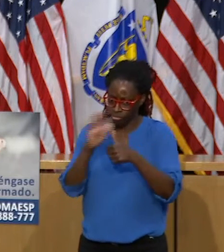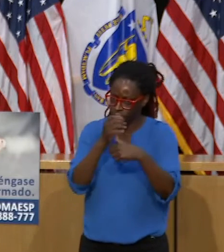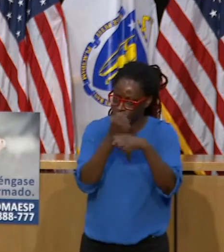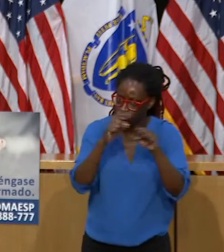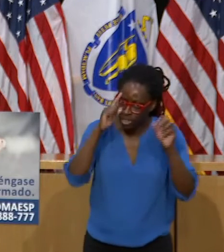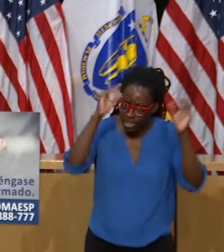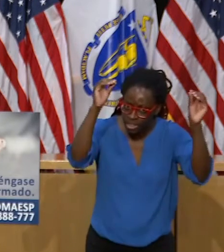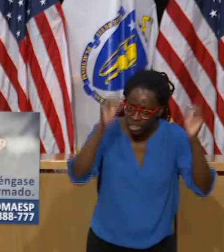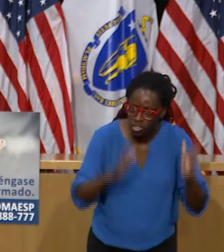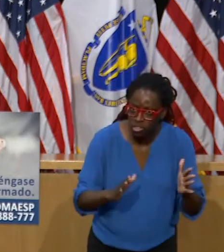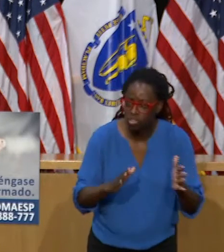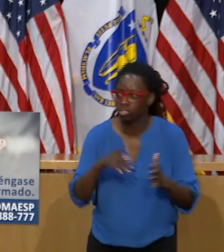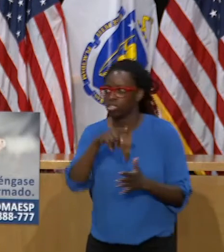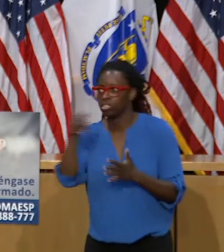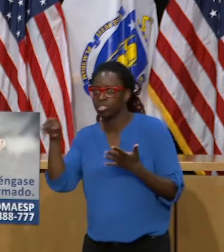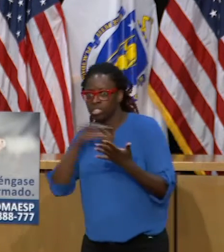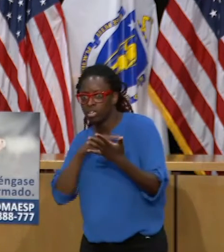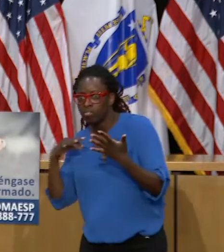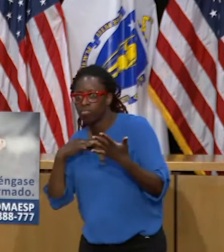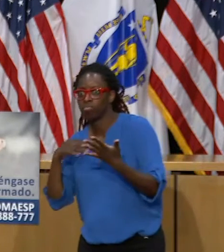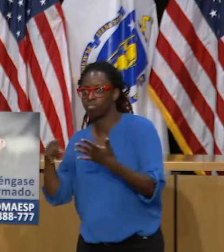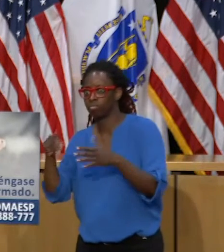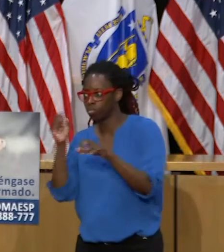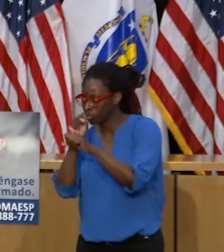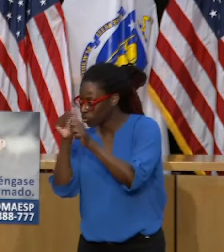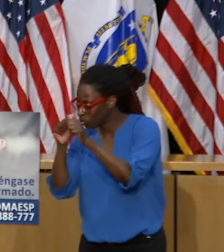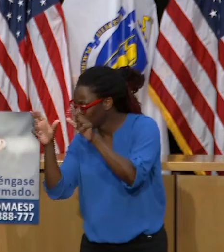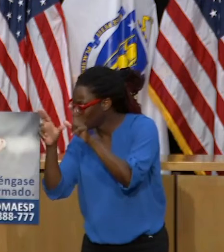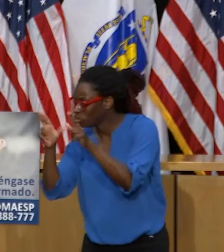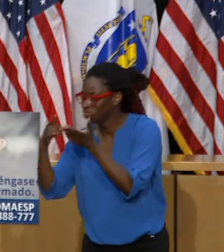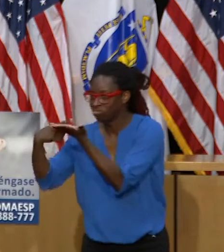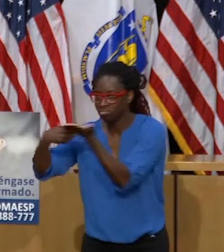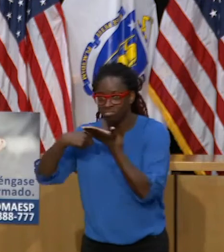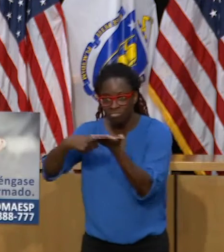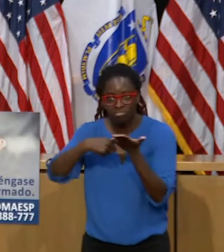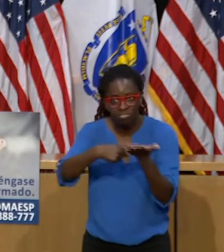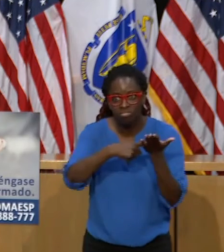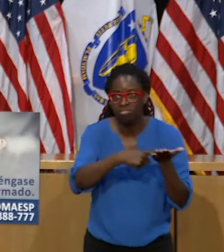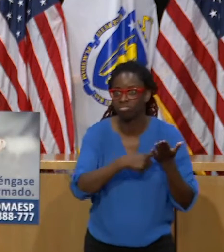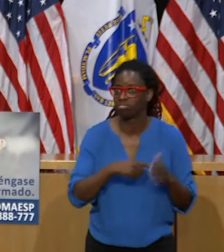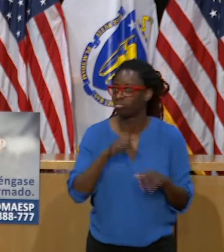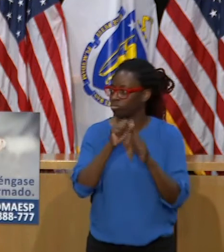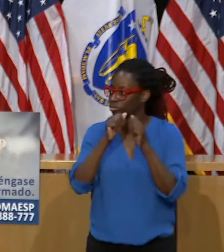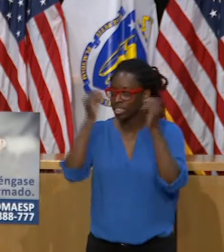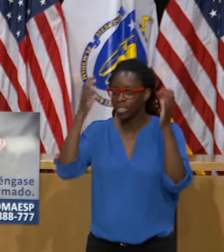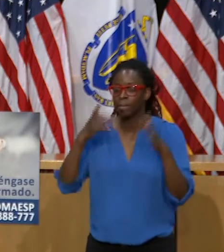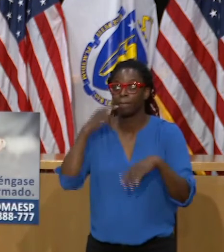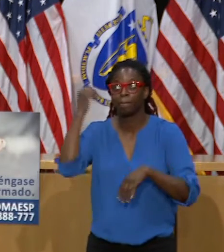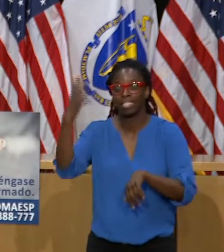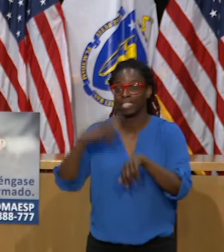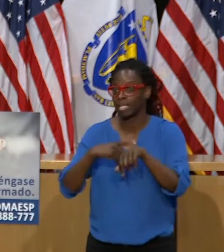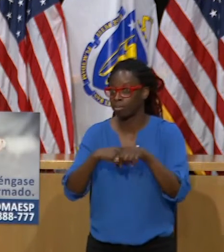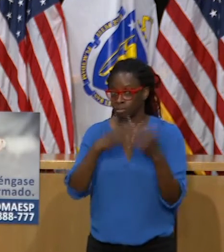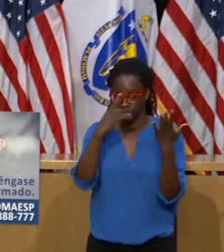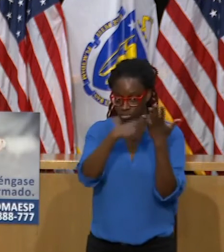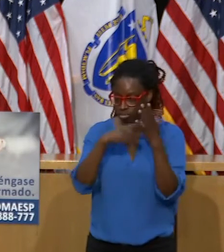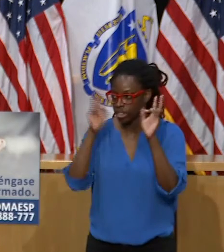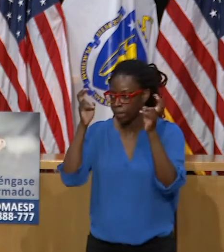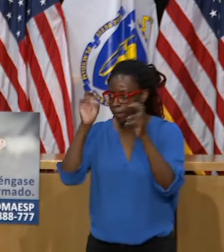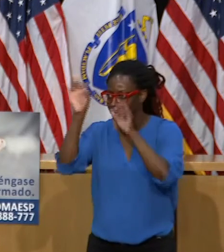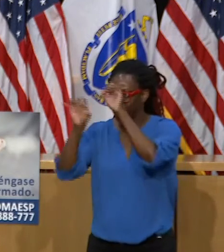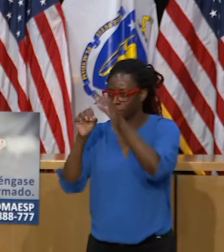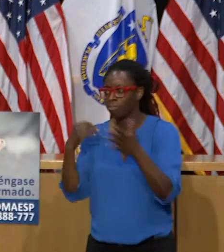continue working with our teachers' unions on numerous issues as we go forward over the summer. We're hearing about a lot of teaching layoffs. I